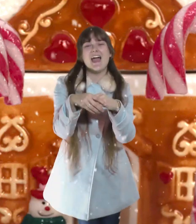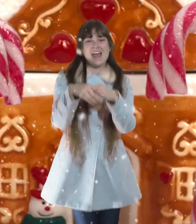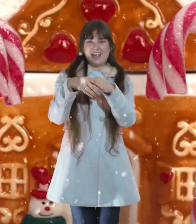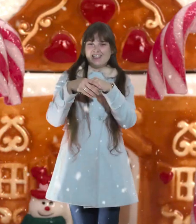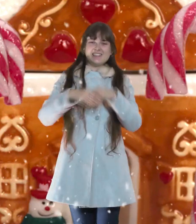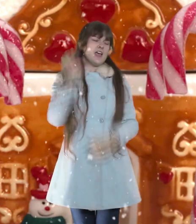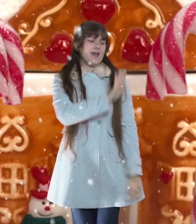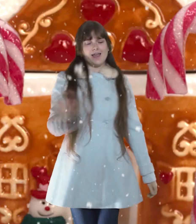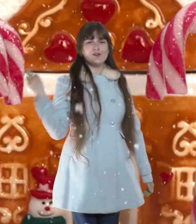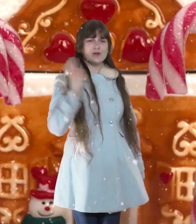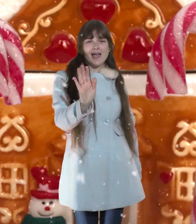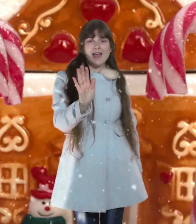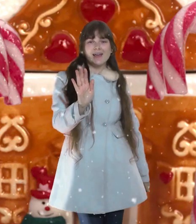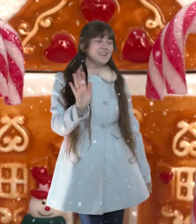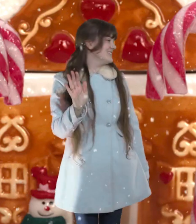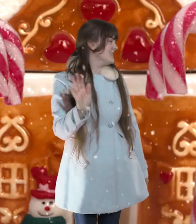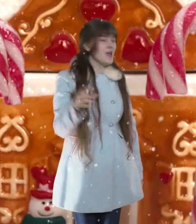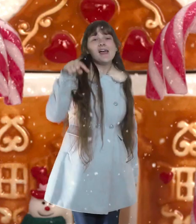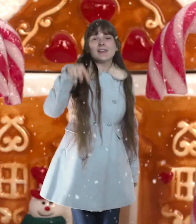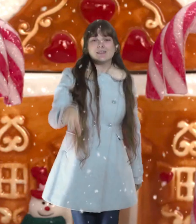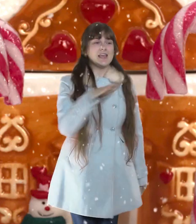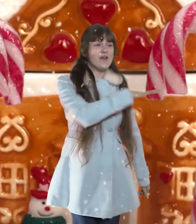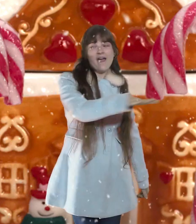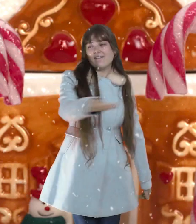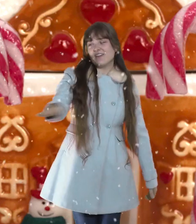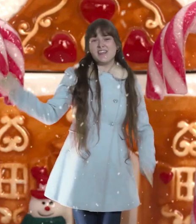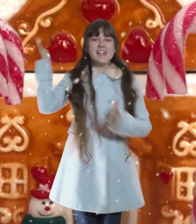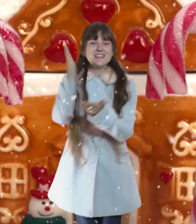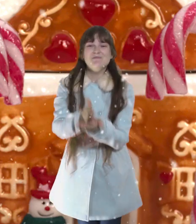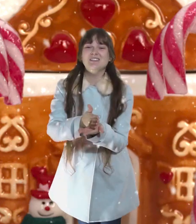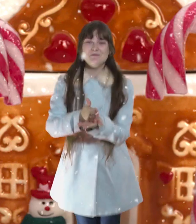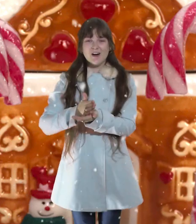hands. Ain't no canes. Cause here's everything that's possible.